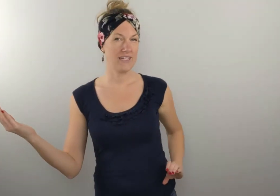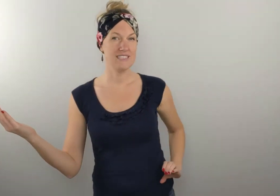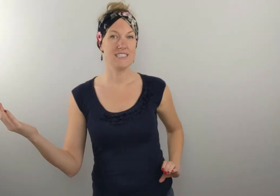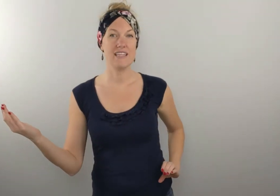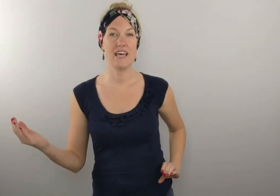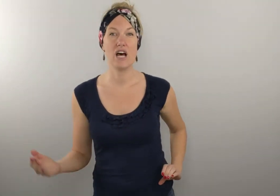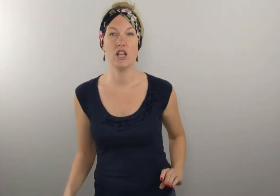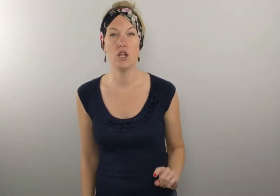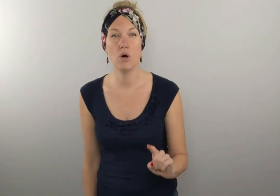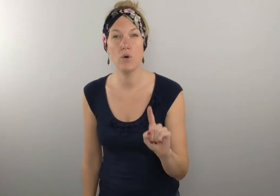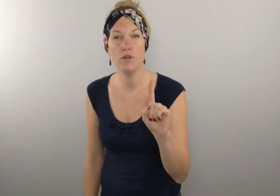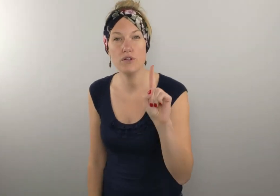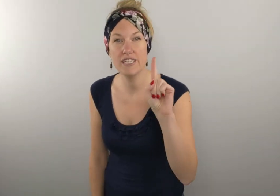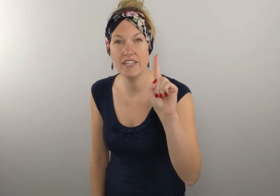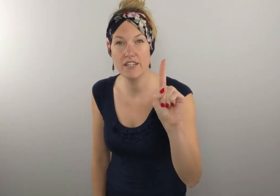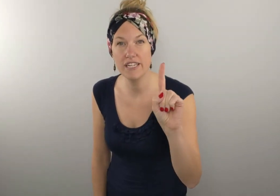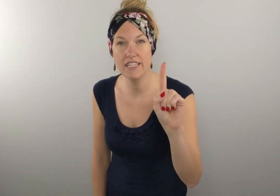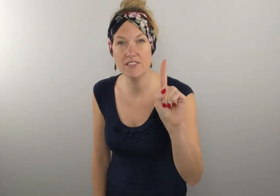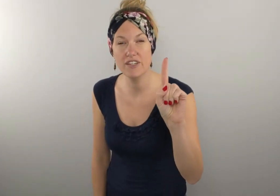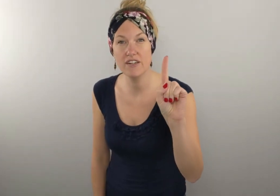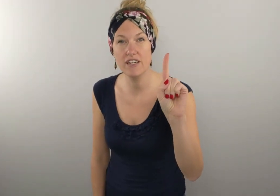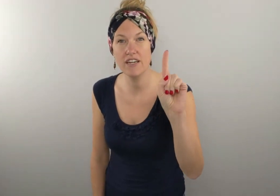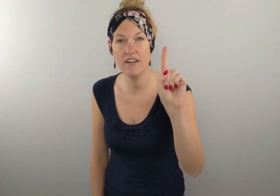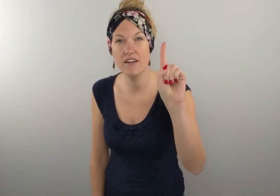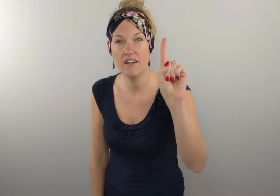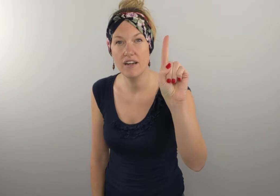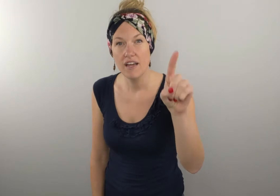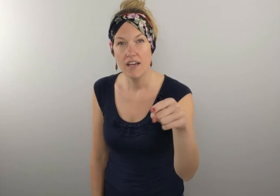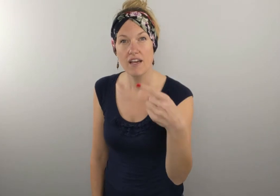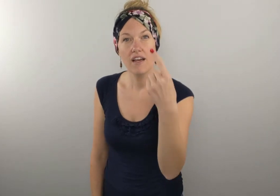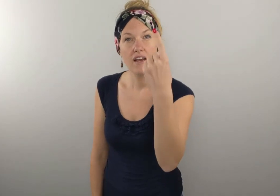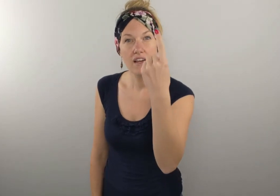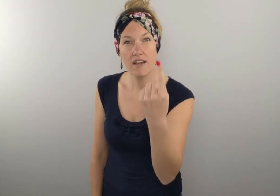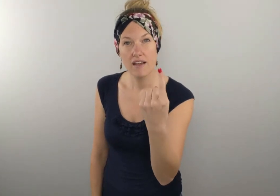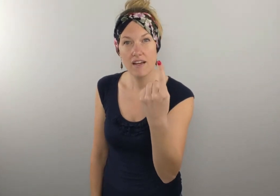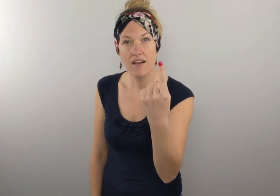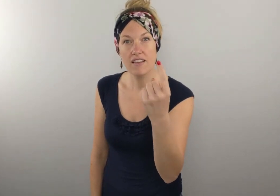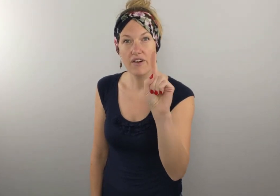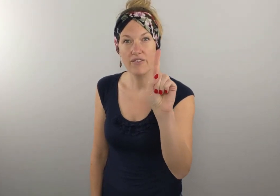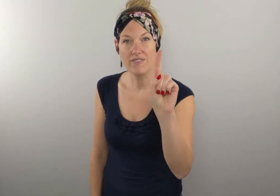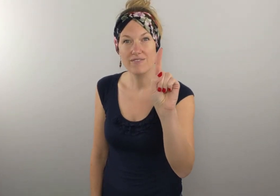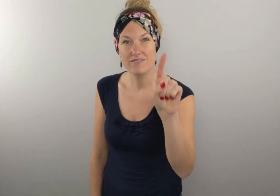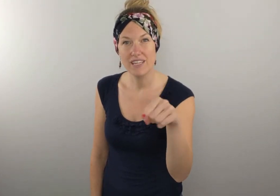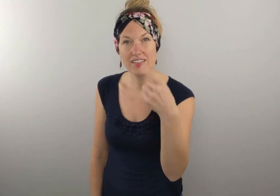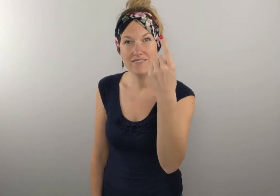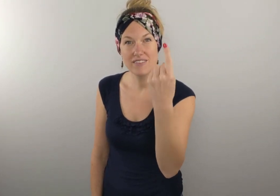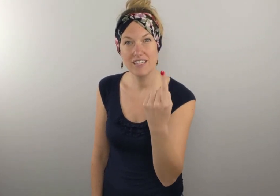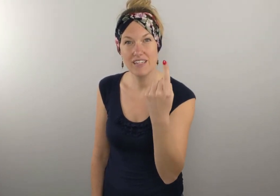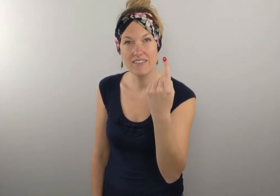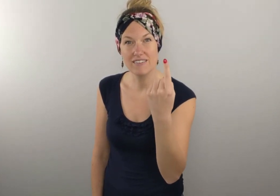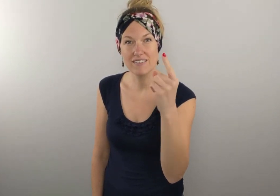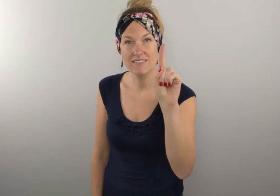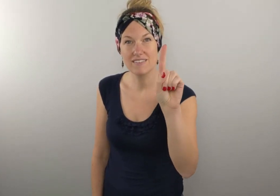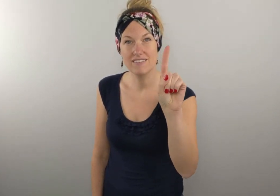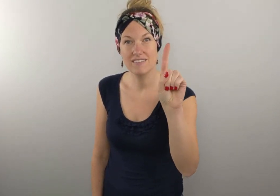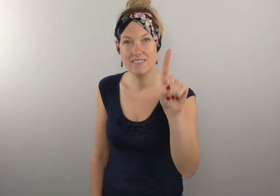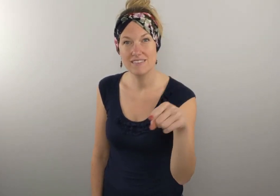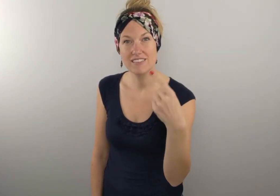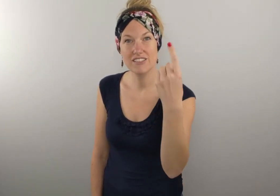Christ, and then alone, you take your index finger here, alone, okay? Alone. So you turn